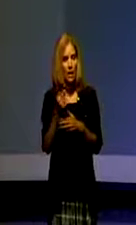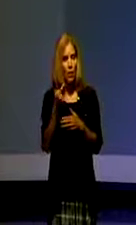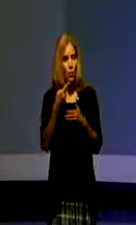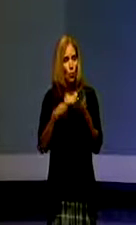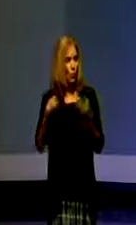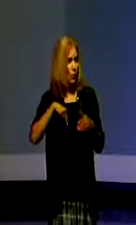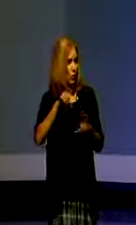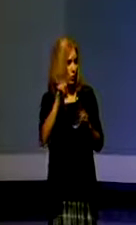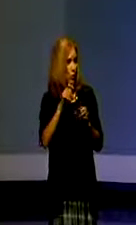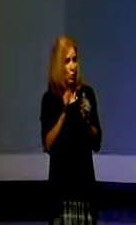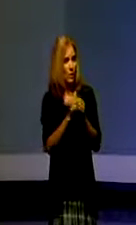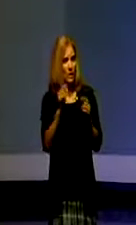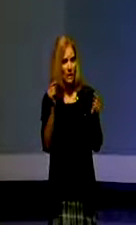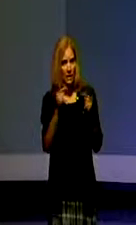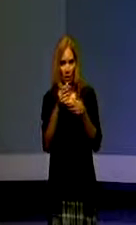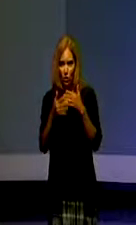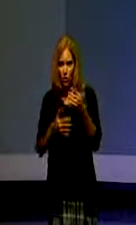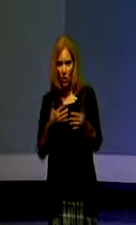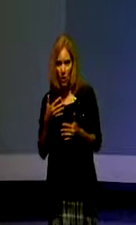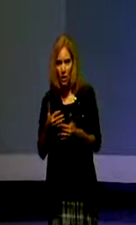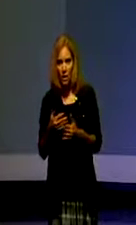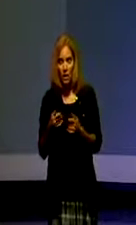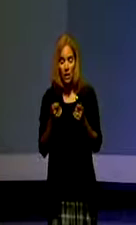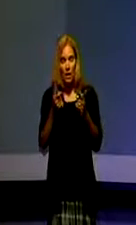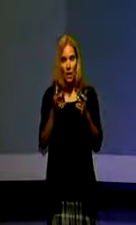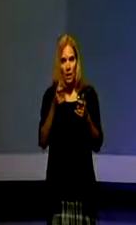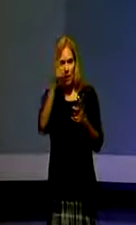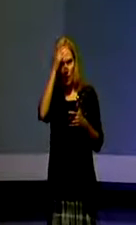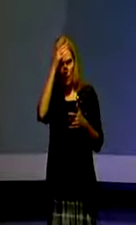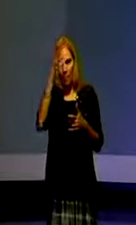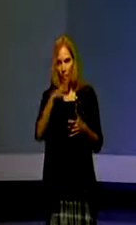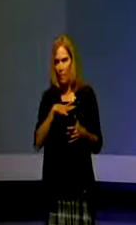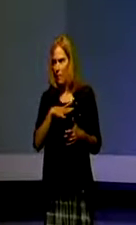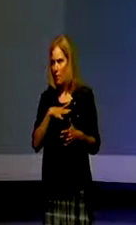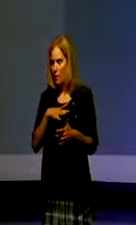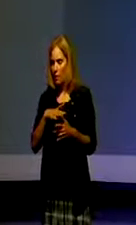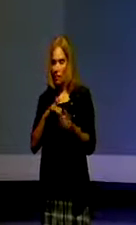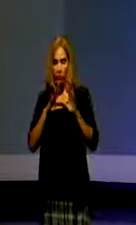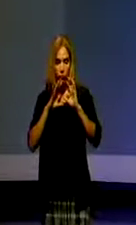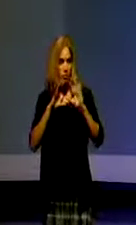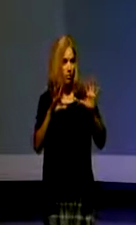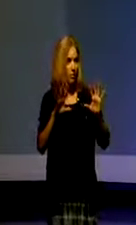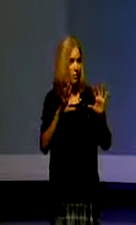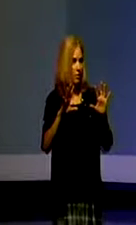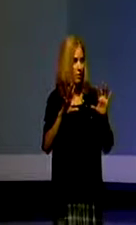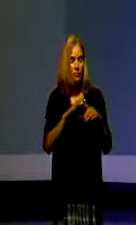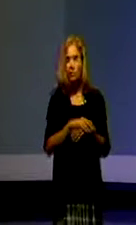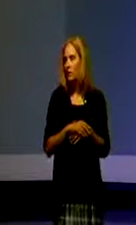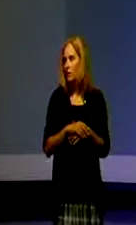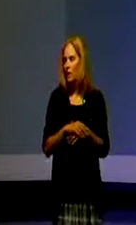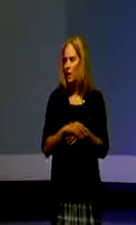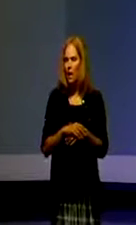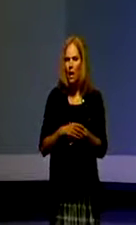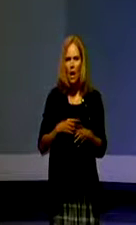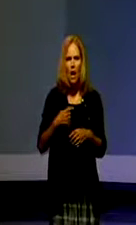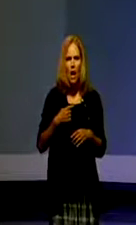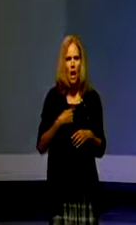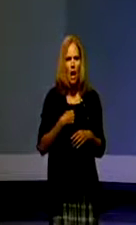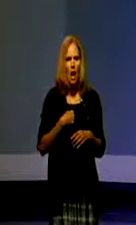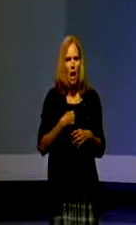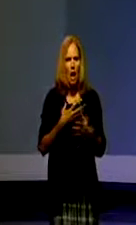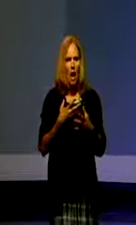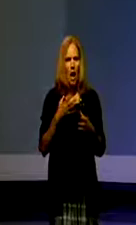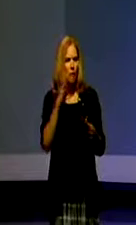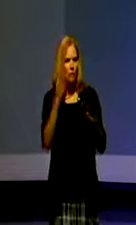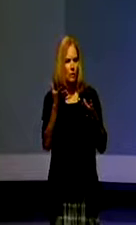should do about sin and so on. And suddenly a man just blurted out in the middle of class. He said, "I want to die to